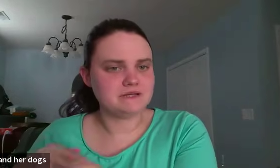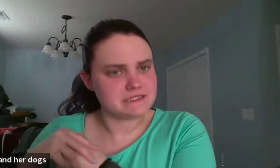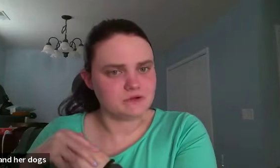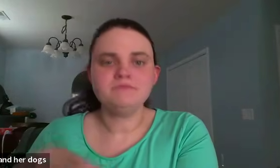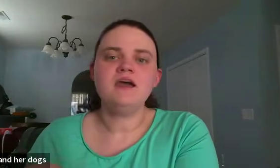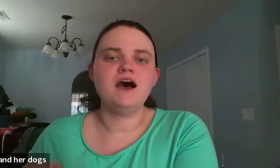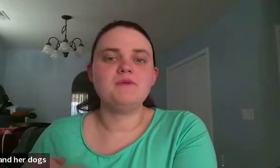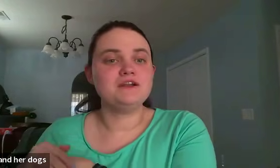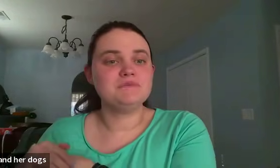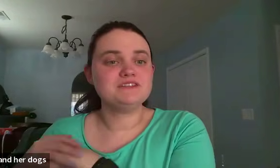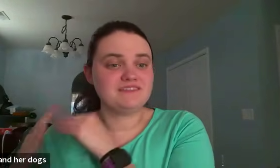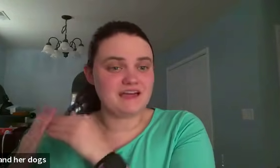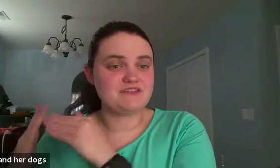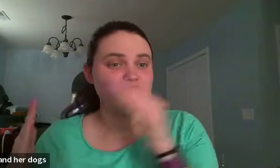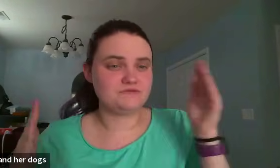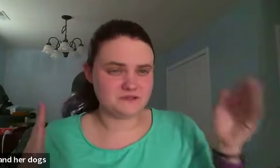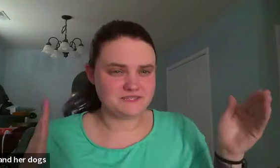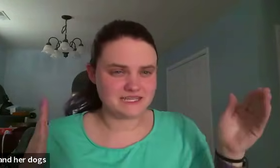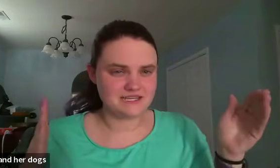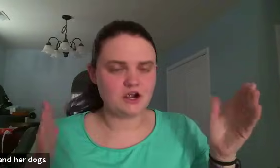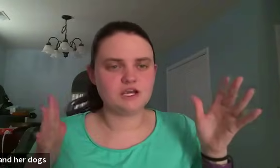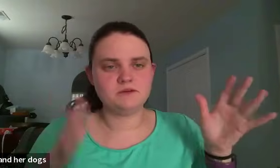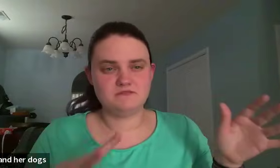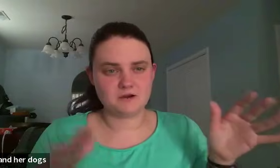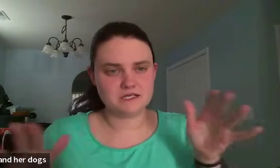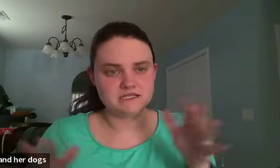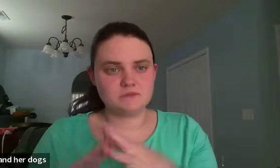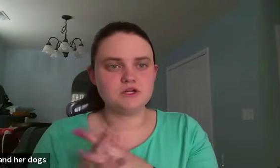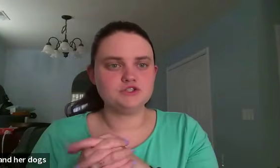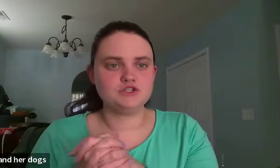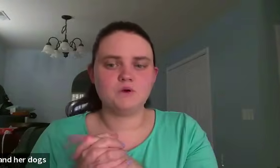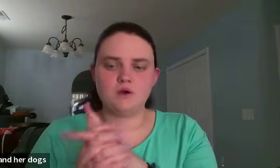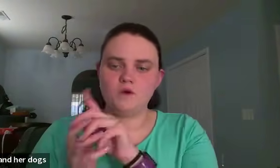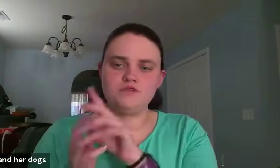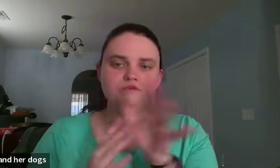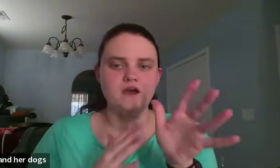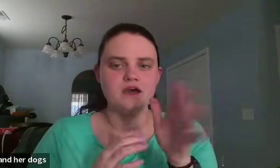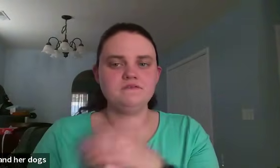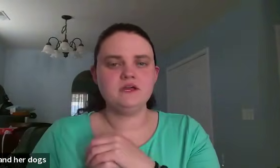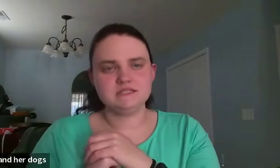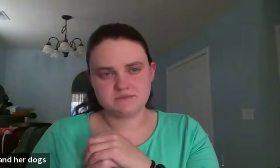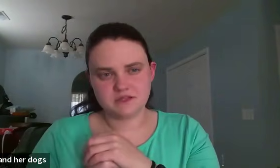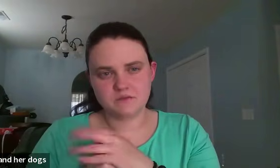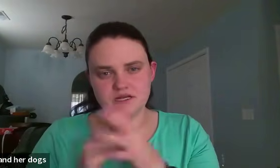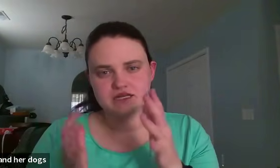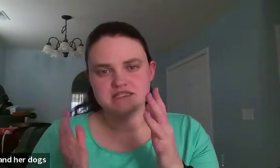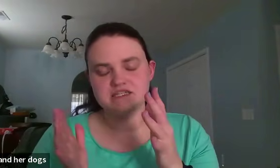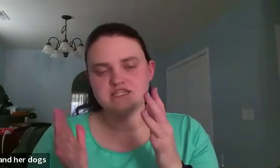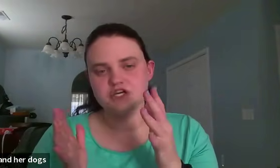keep it a secret. Our numbers 11 through 15 are going to be very similar to our 1 through 5. Typically, what it is it's going